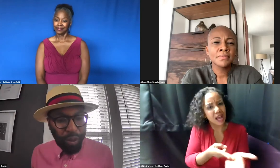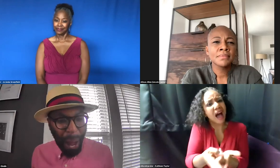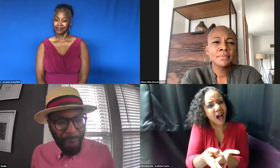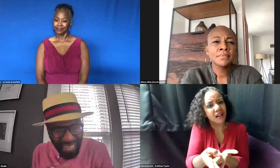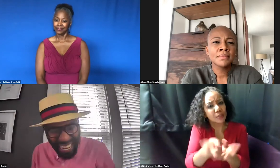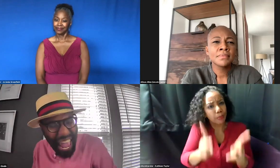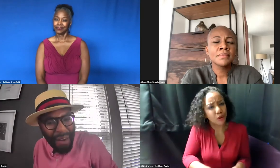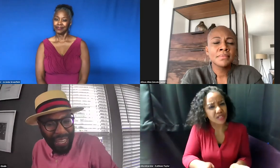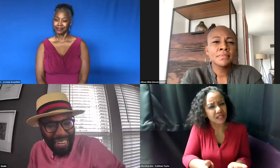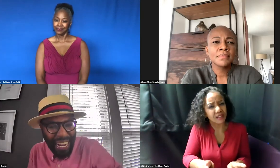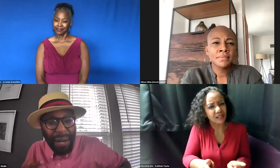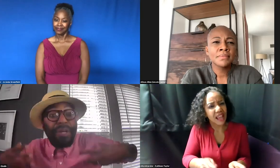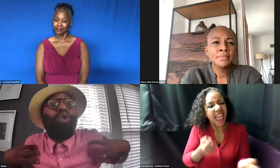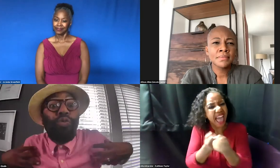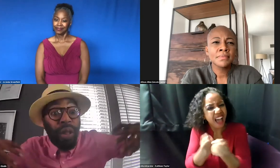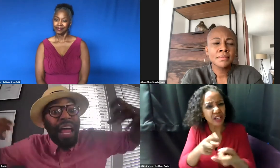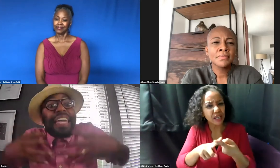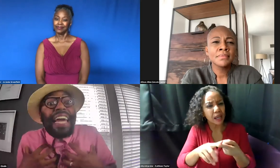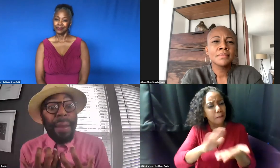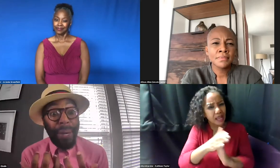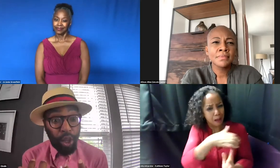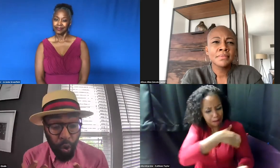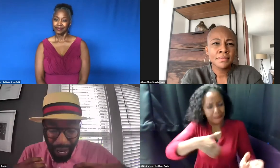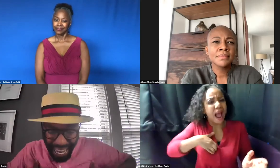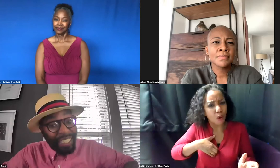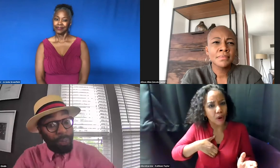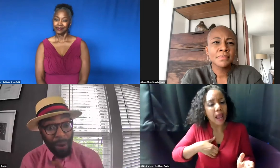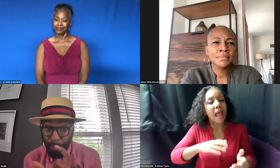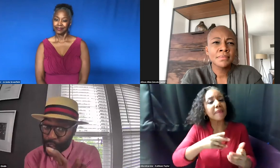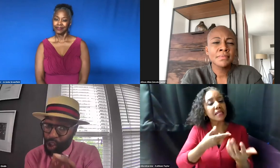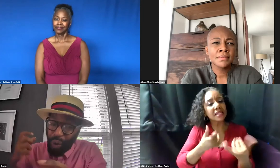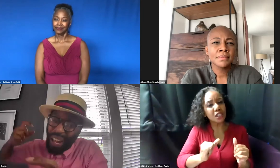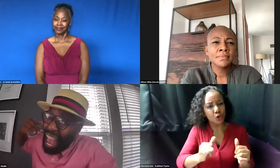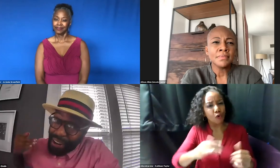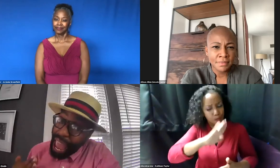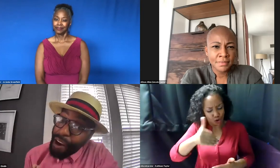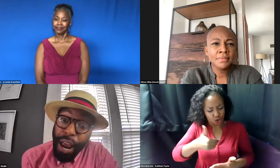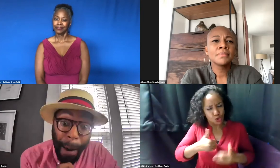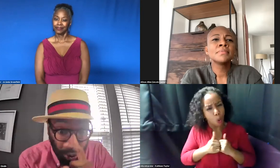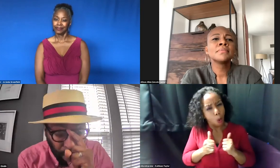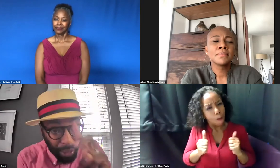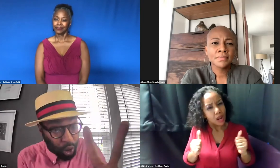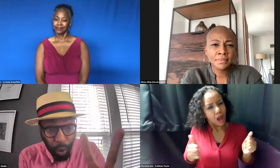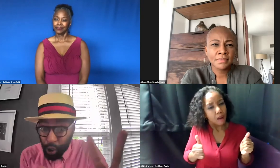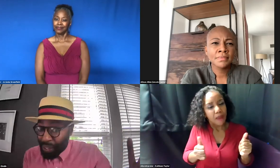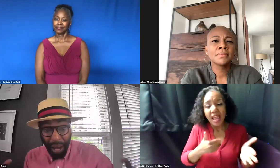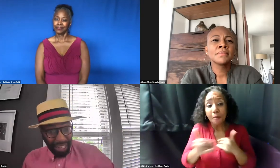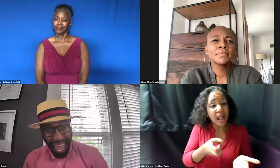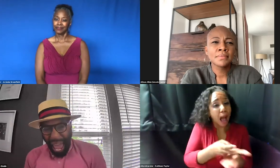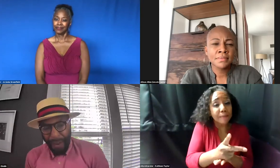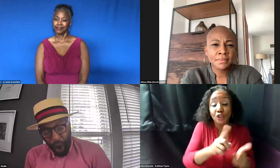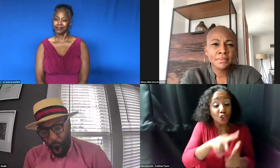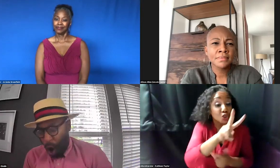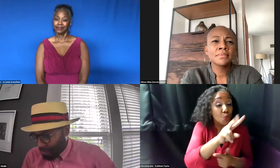speak truth to power. Get it and advocate. Get it and be truthful. Get it and be you. Get it and speak from your soul. At every opportunity, whether 2 or